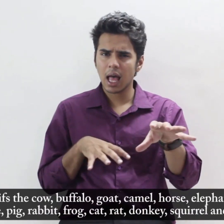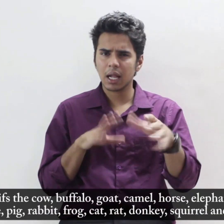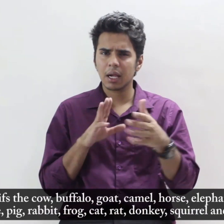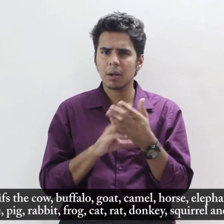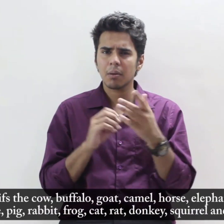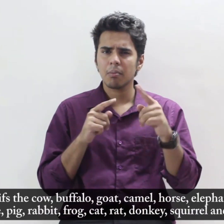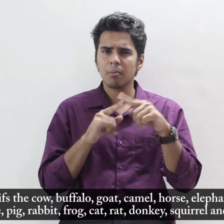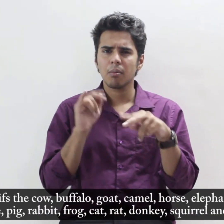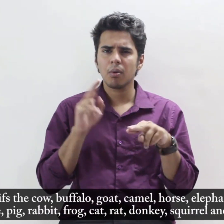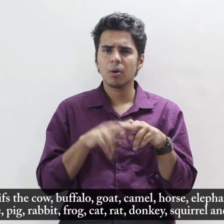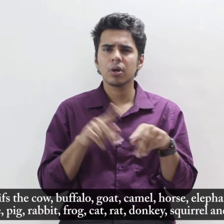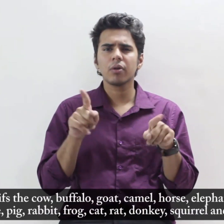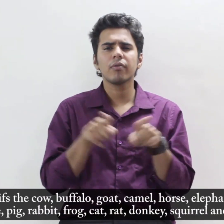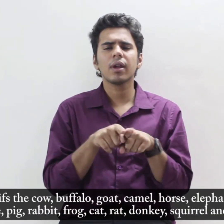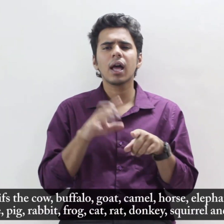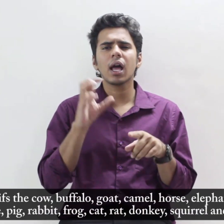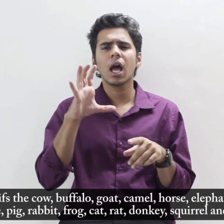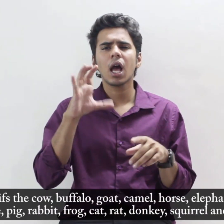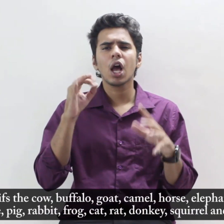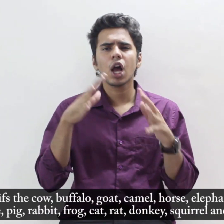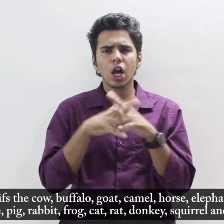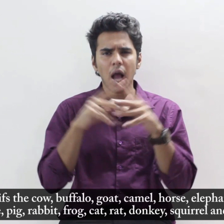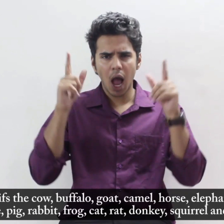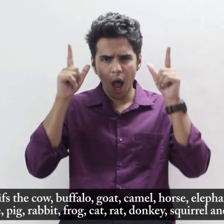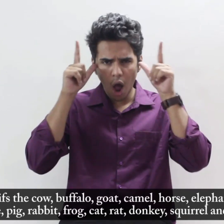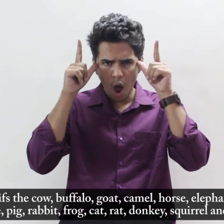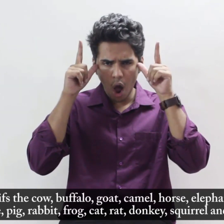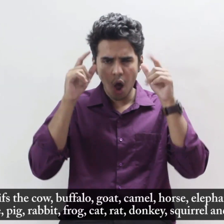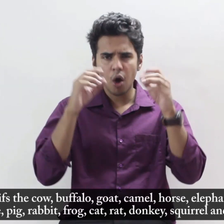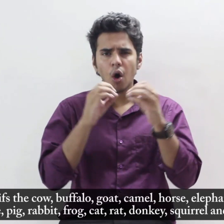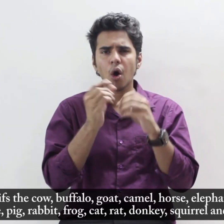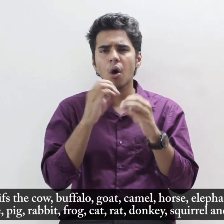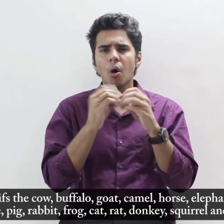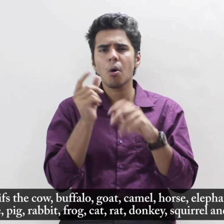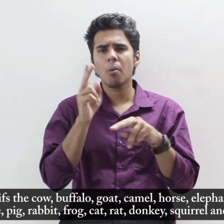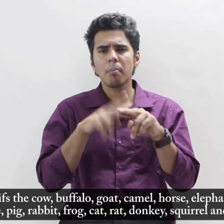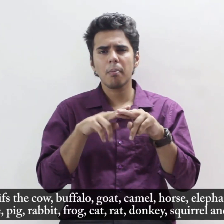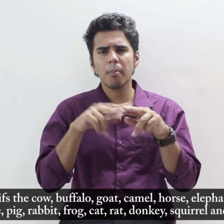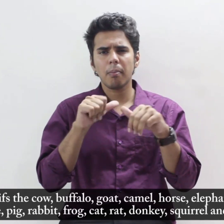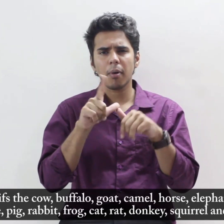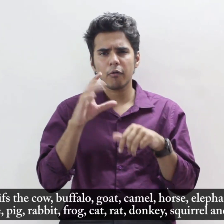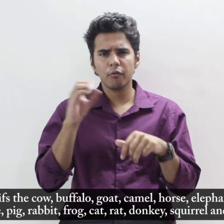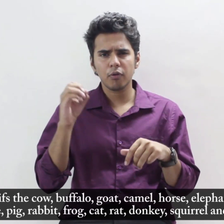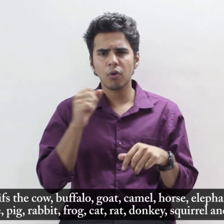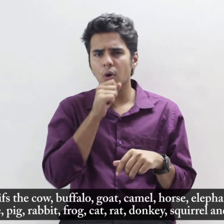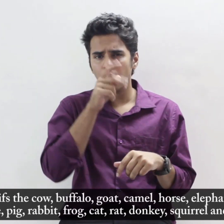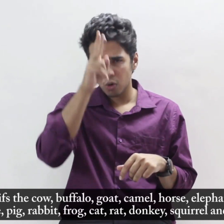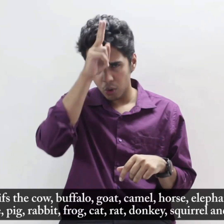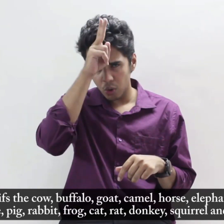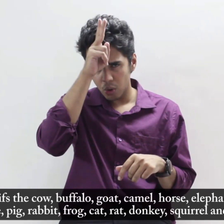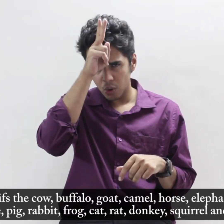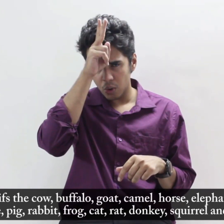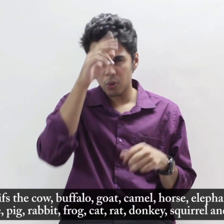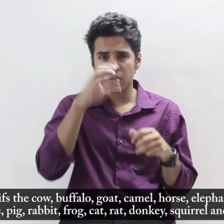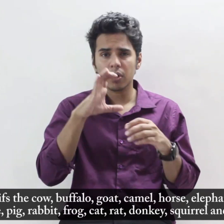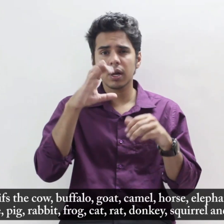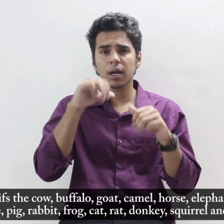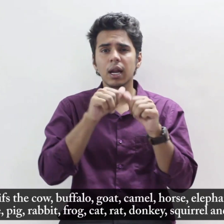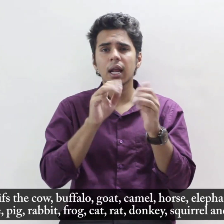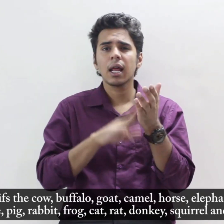Animal motifs: the cow, buffalo, goat, camel, horse, elephant, snake, fish, tortoise, pig,